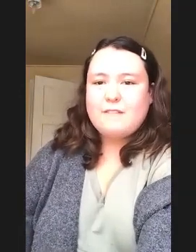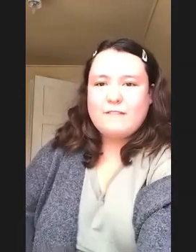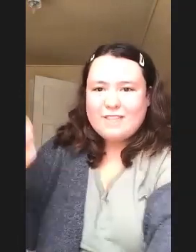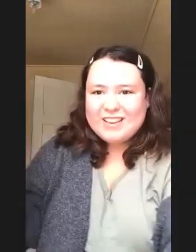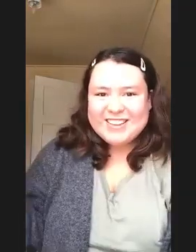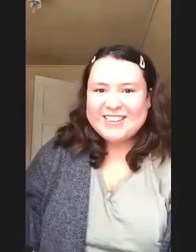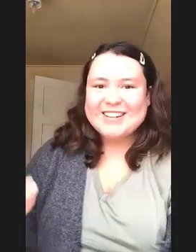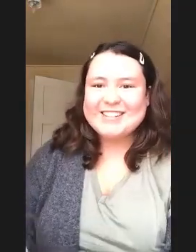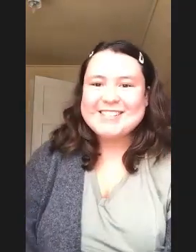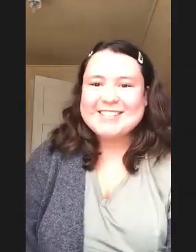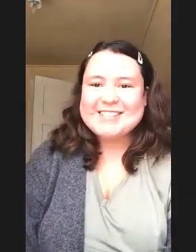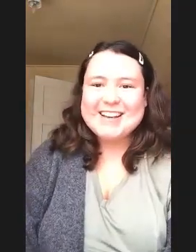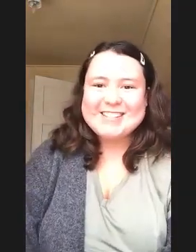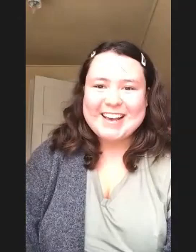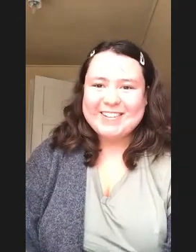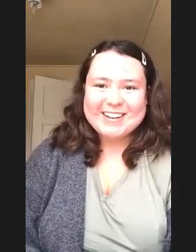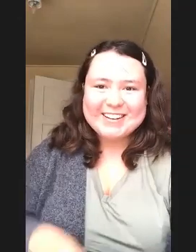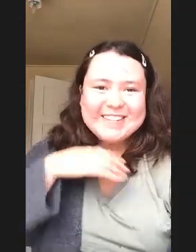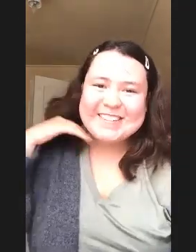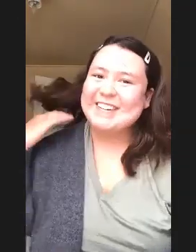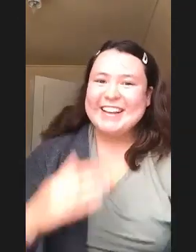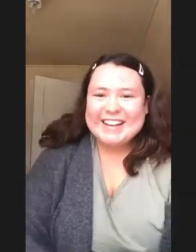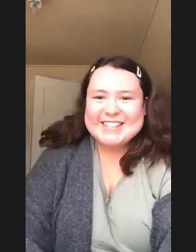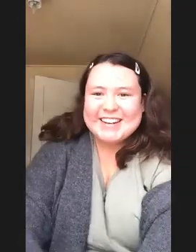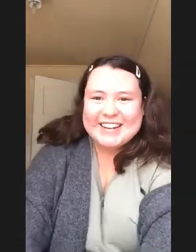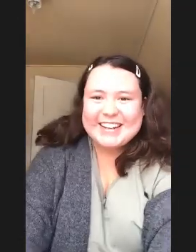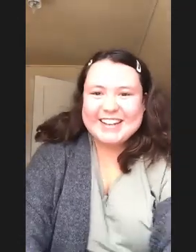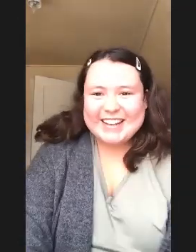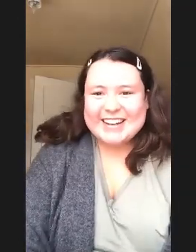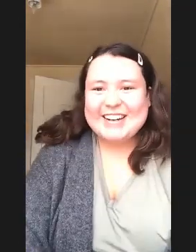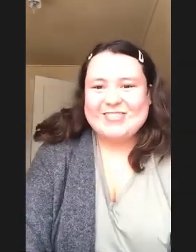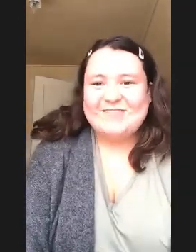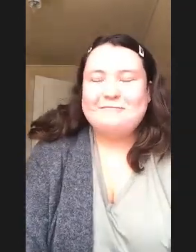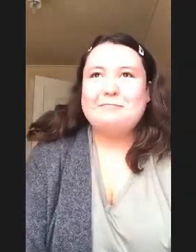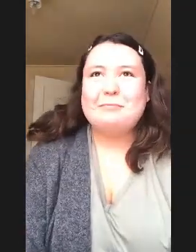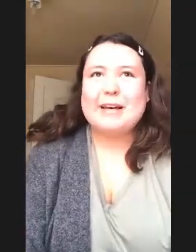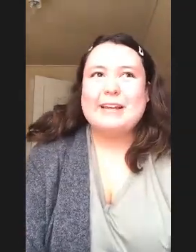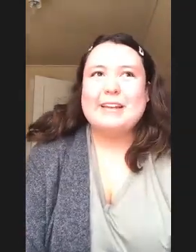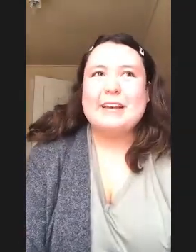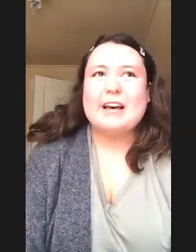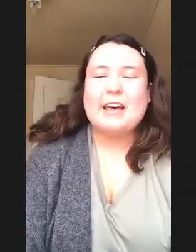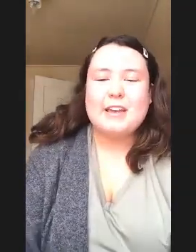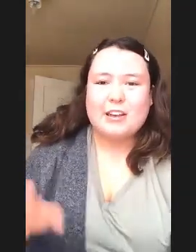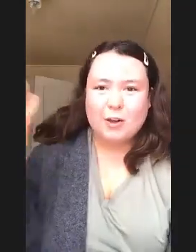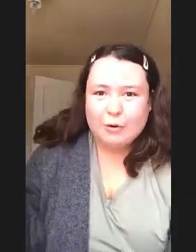If there is signs, I wouldn't know. Sorry. But I think another